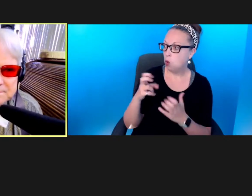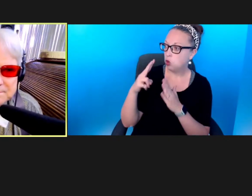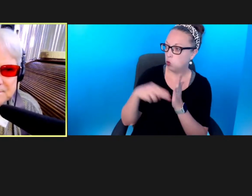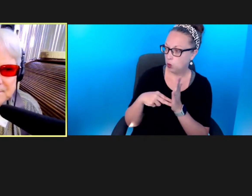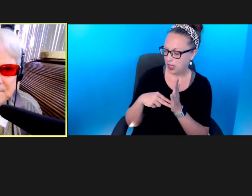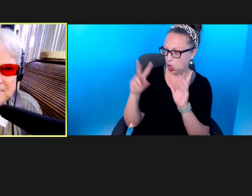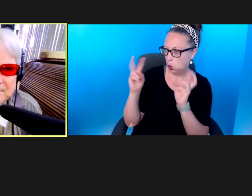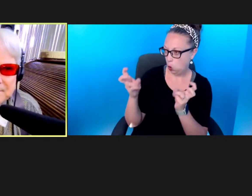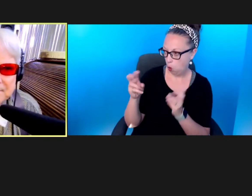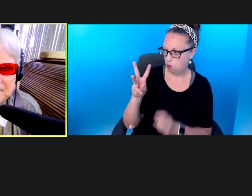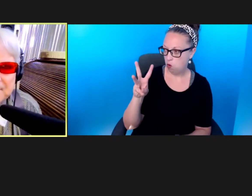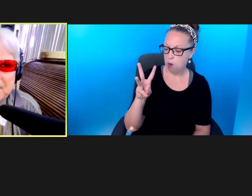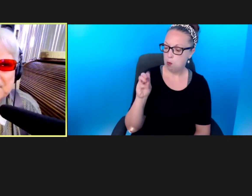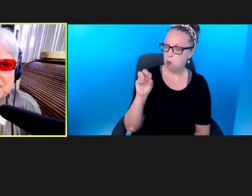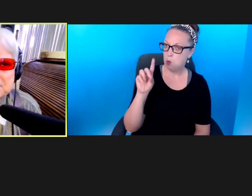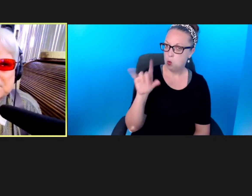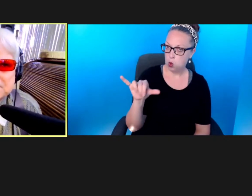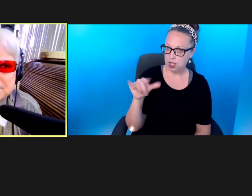Guthrie.